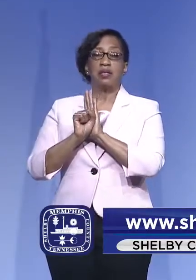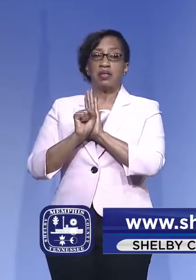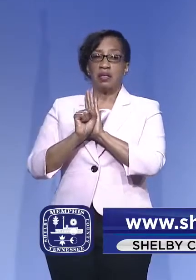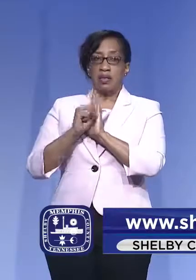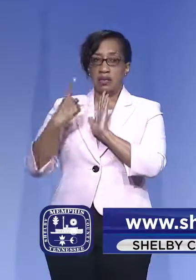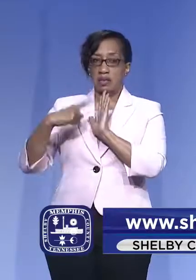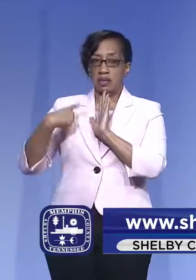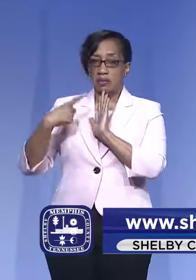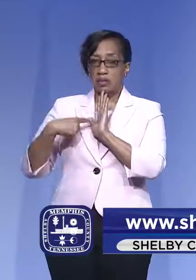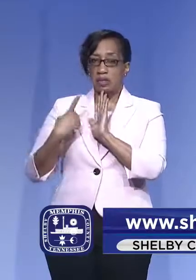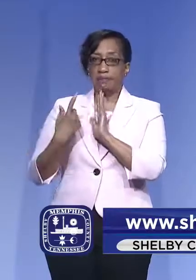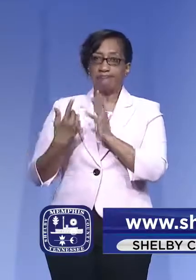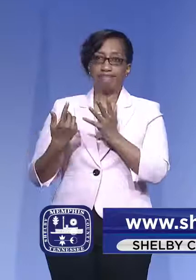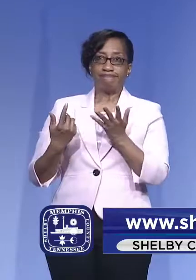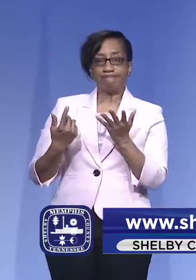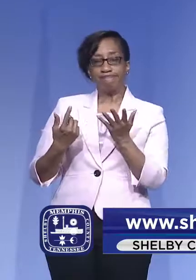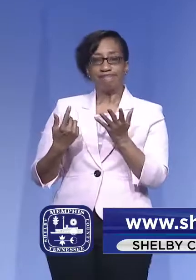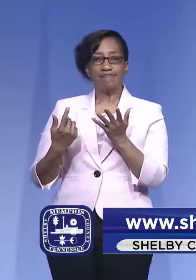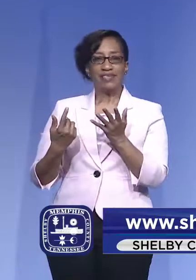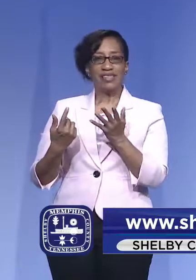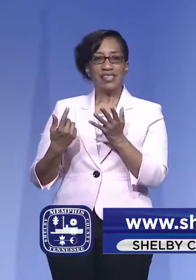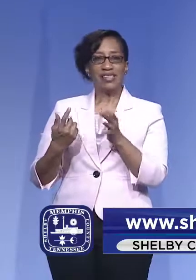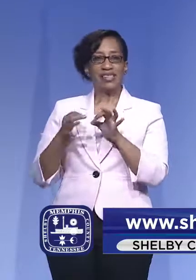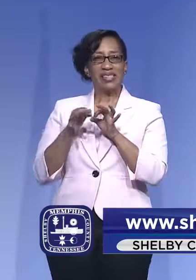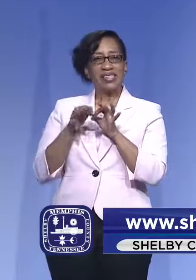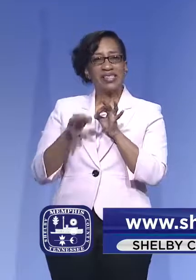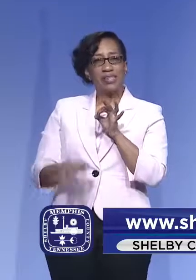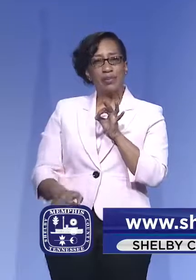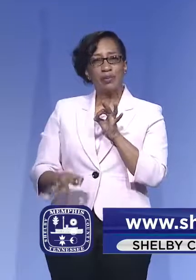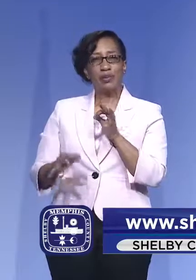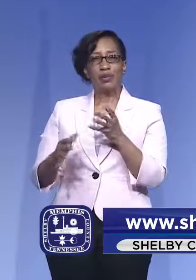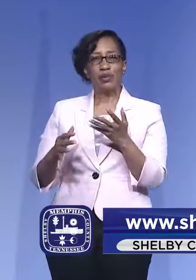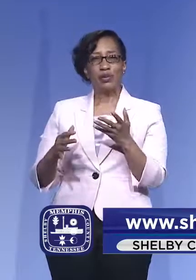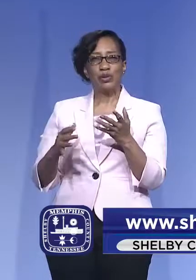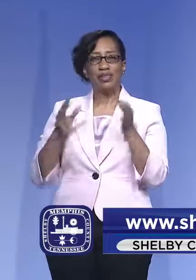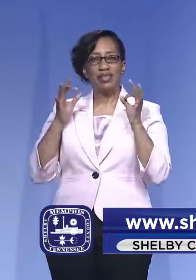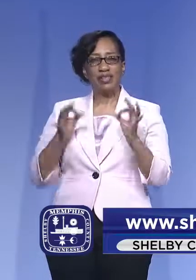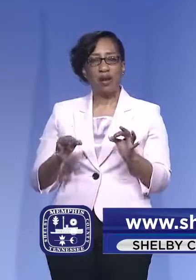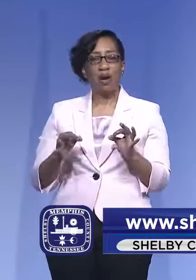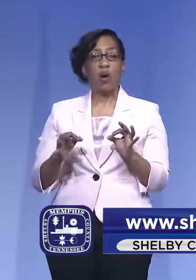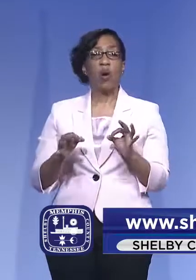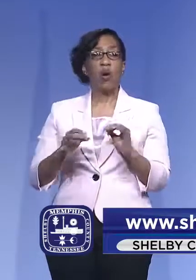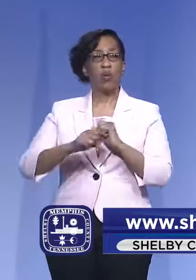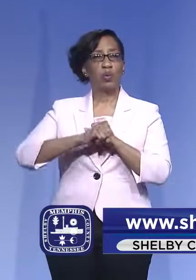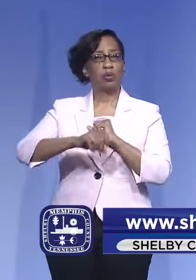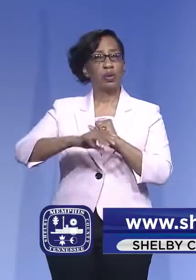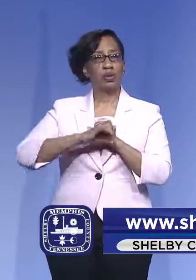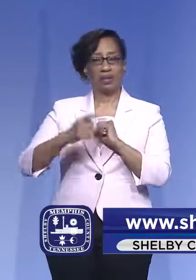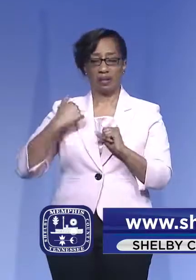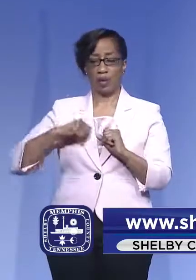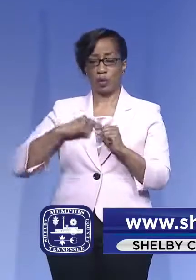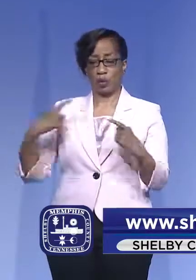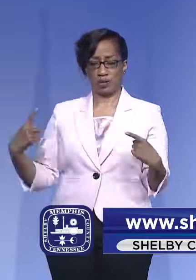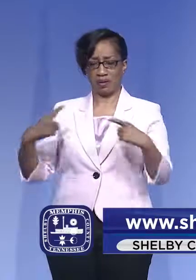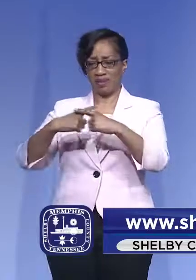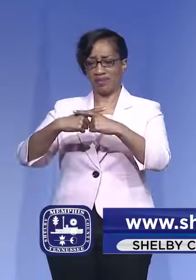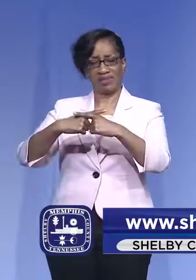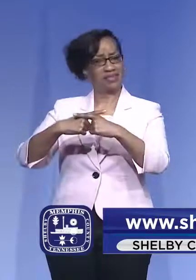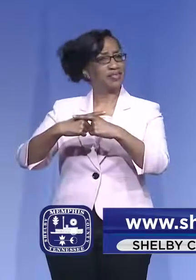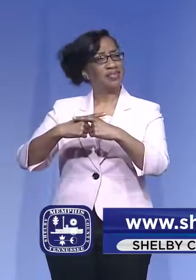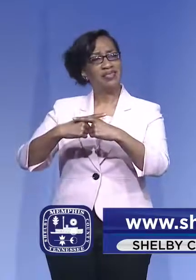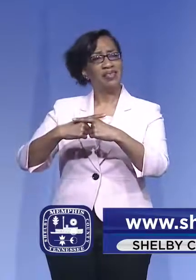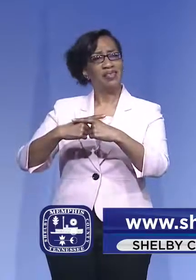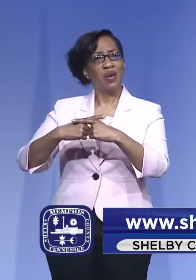somewhat attractive and simple to want to promote the idea that we're in conflict. But the truth is, we've